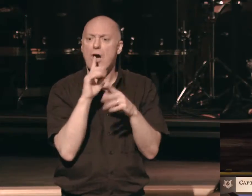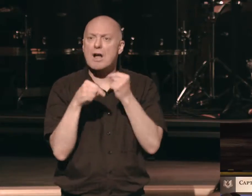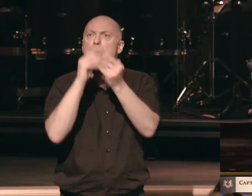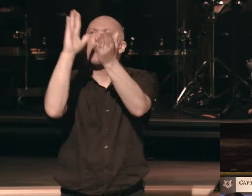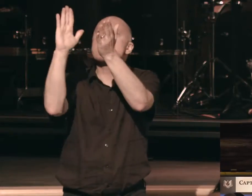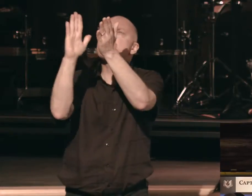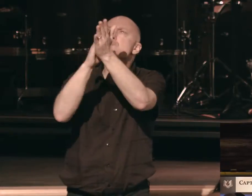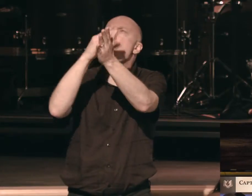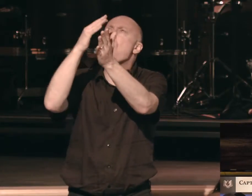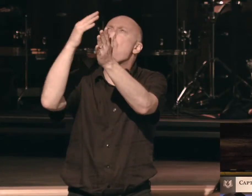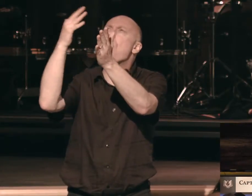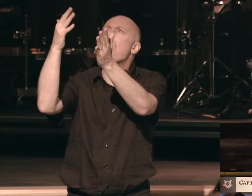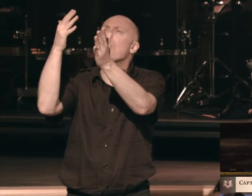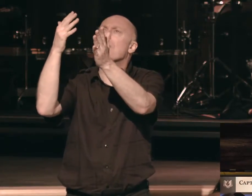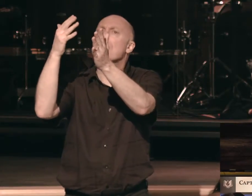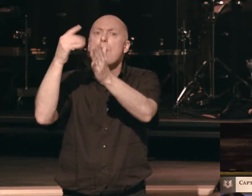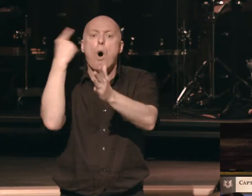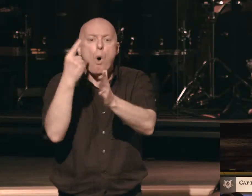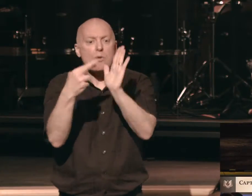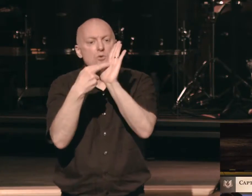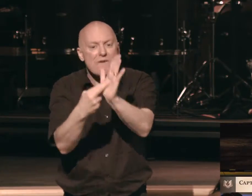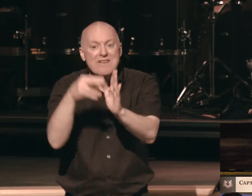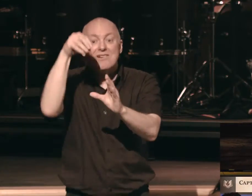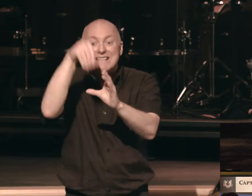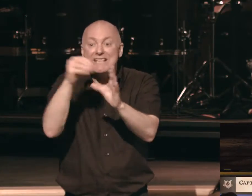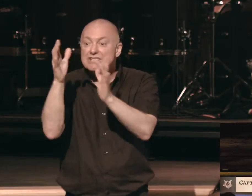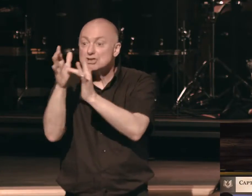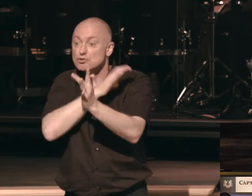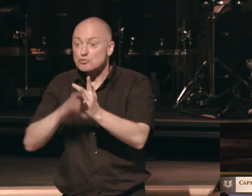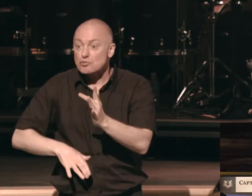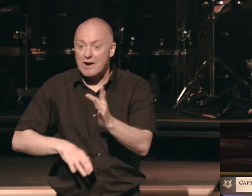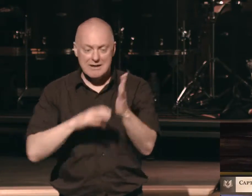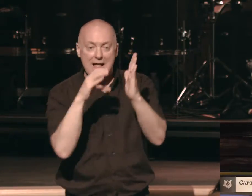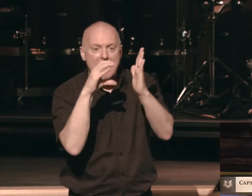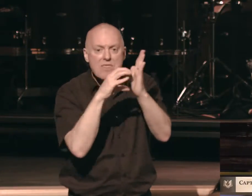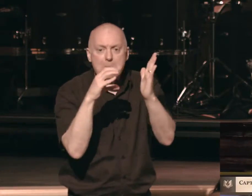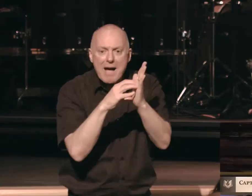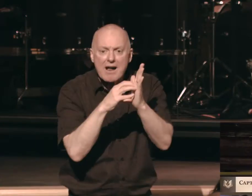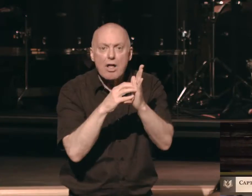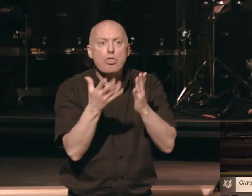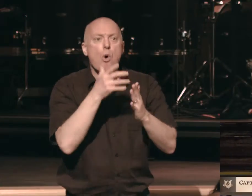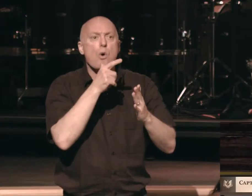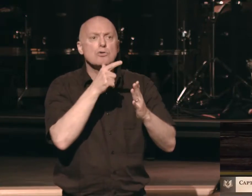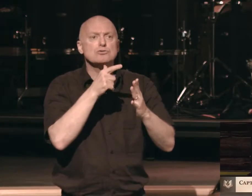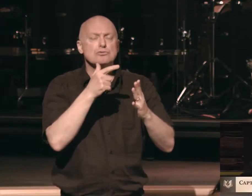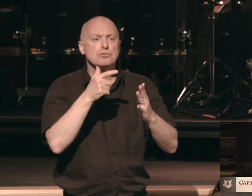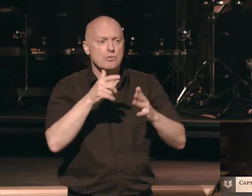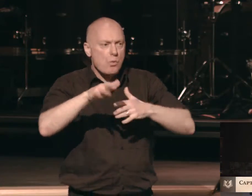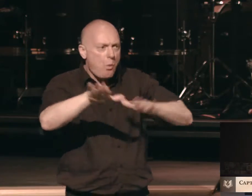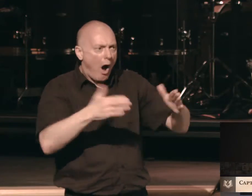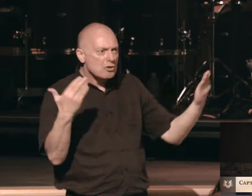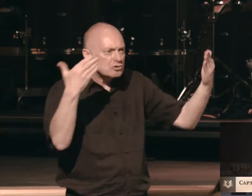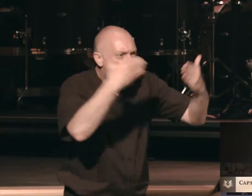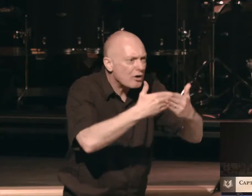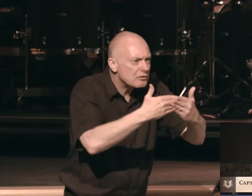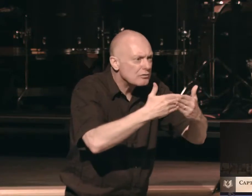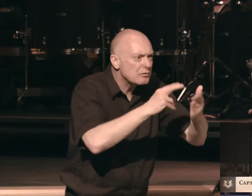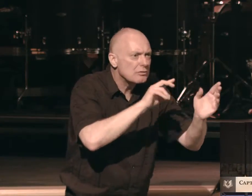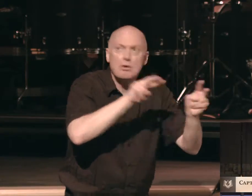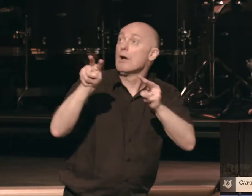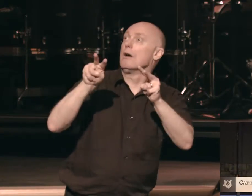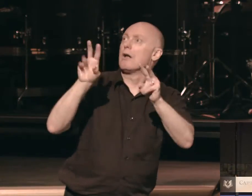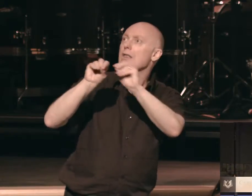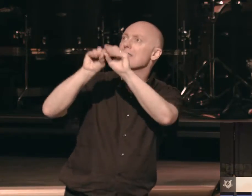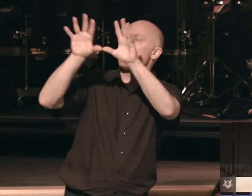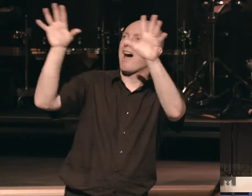passages speaking of the glories that are only revealed in Jesus Christ. The passage says, those who walked in darkness have